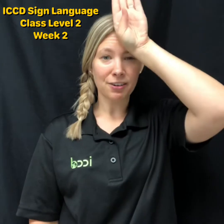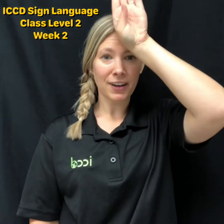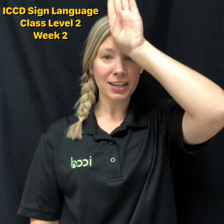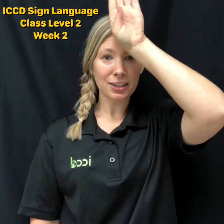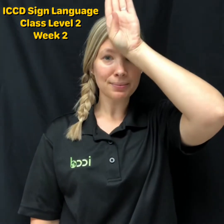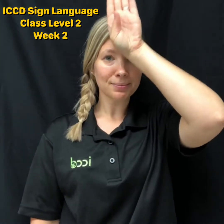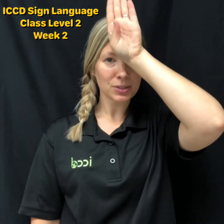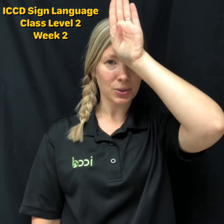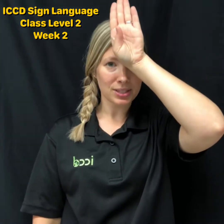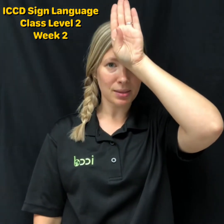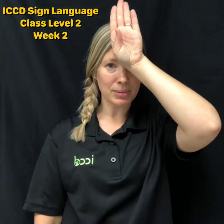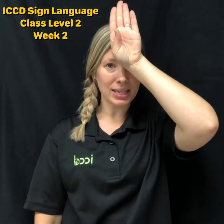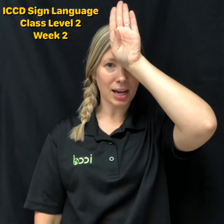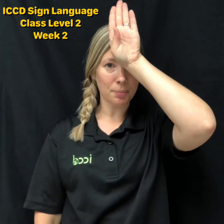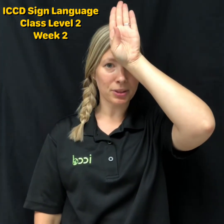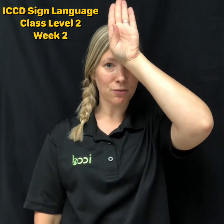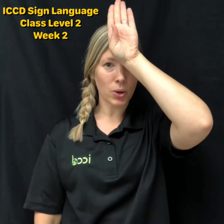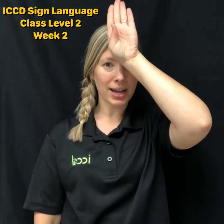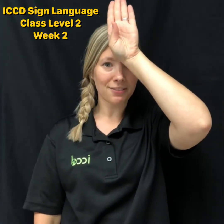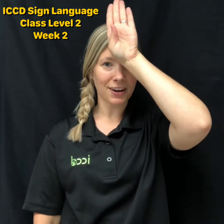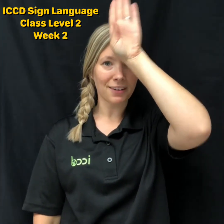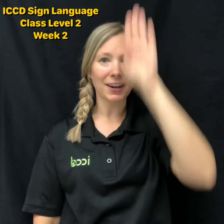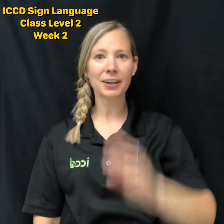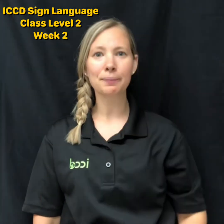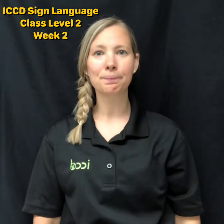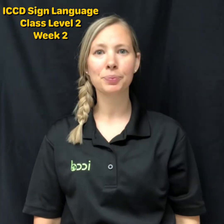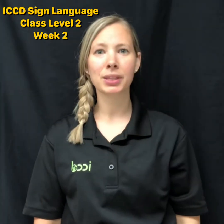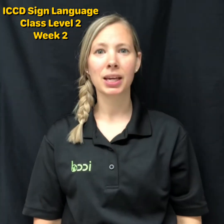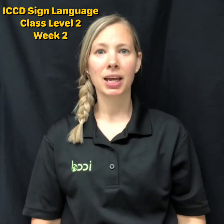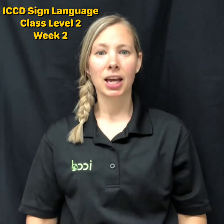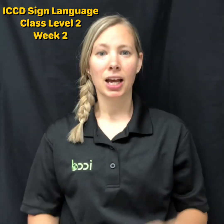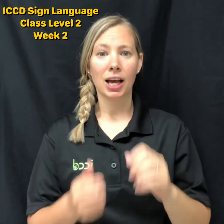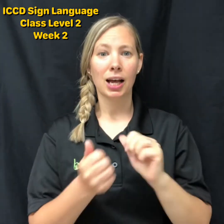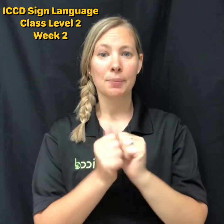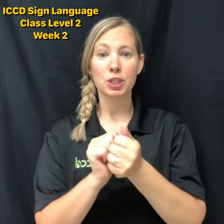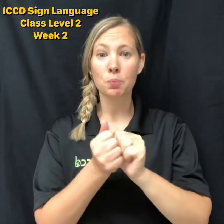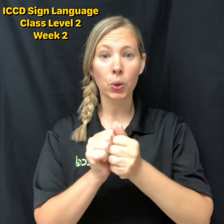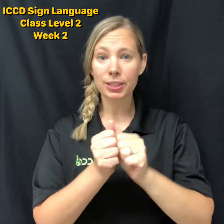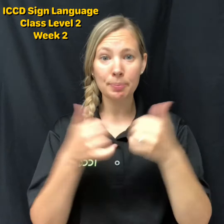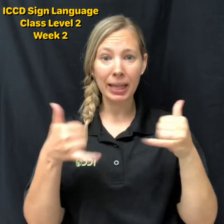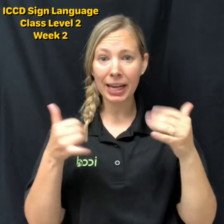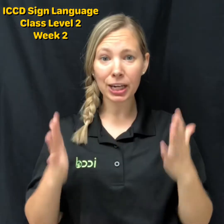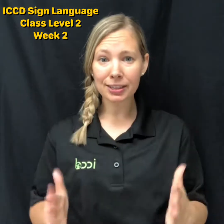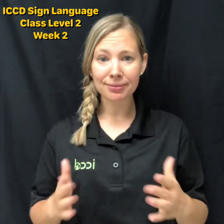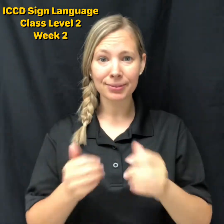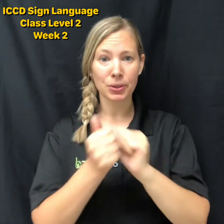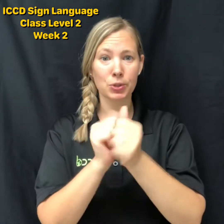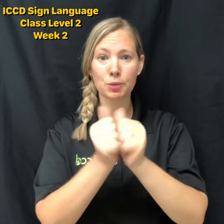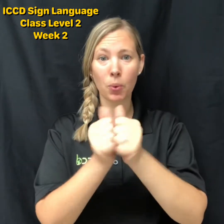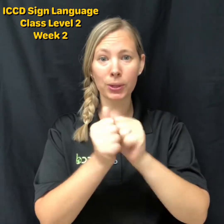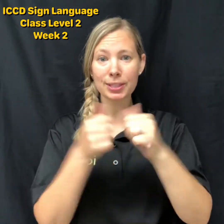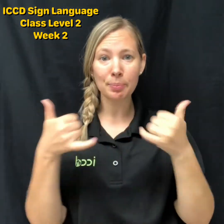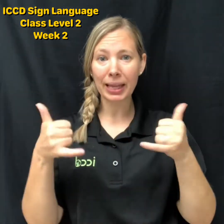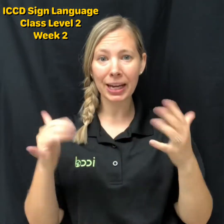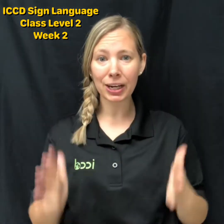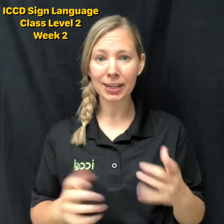firefighter, so it's the B up at the forehead, firefighter. A sports player, so sports player.